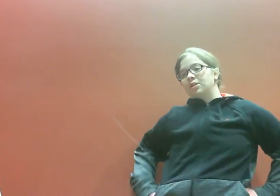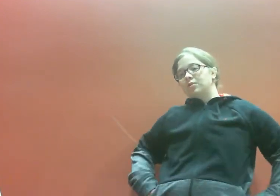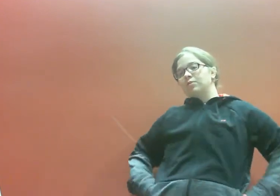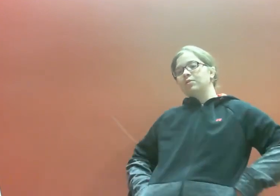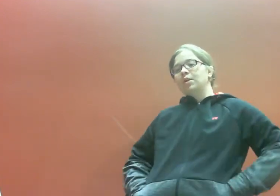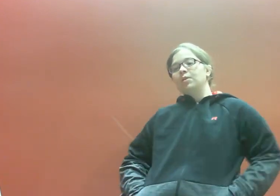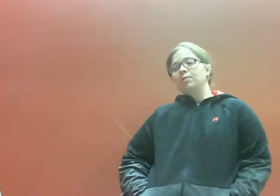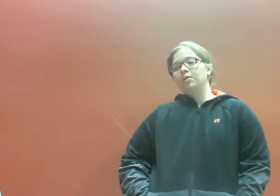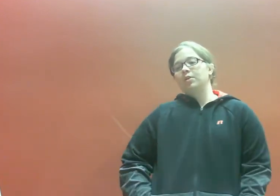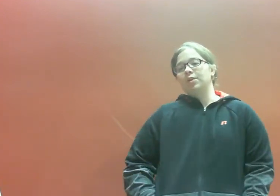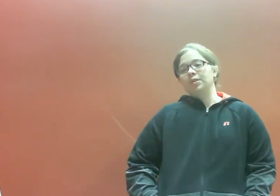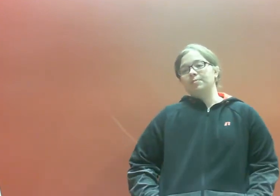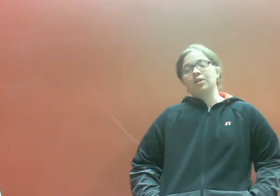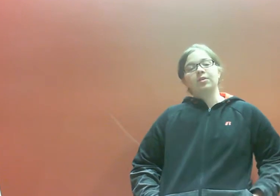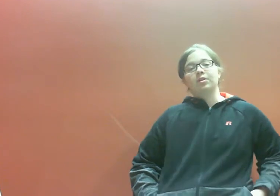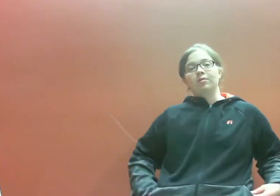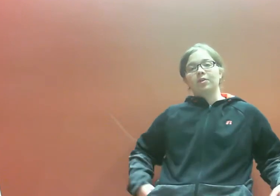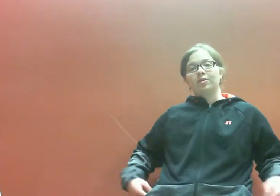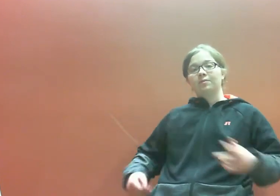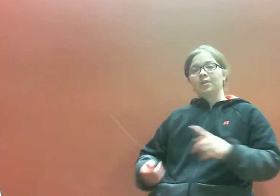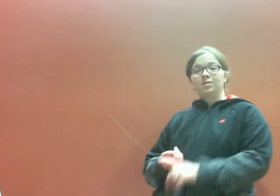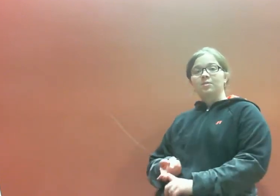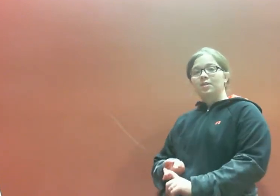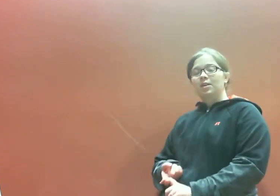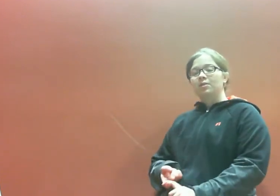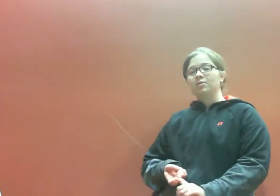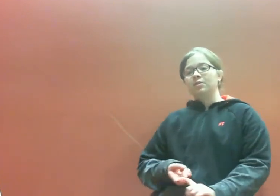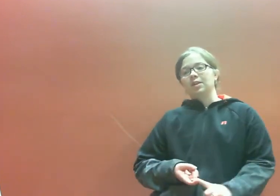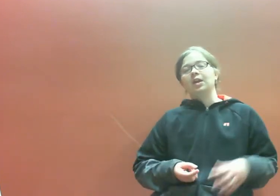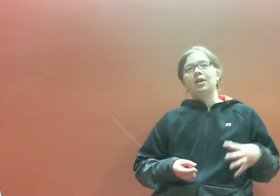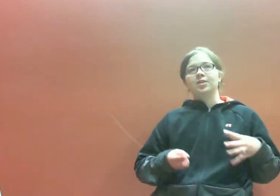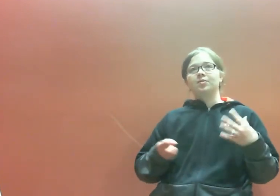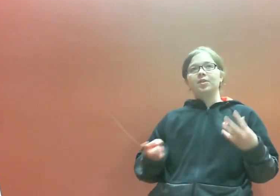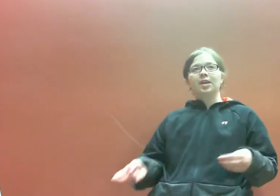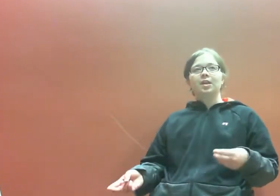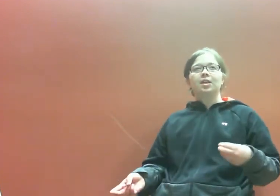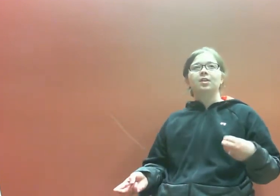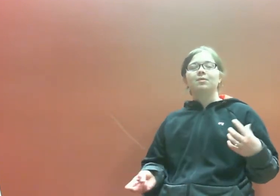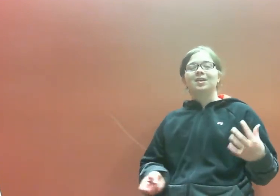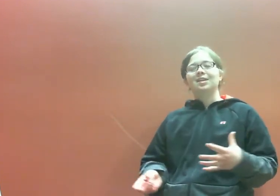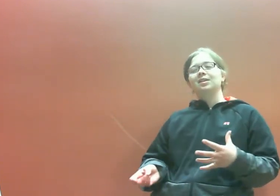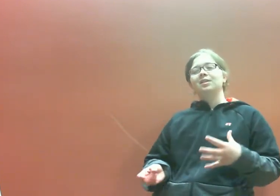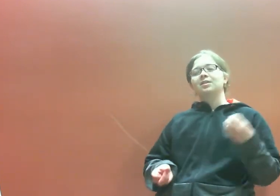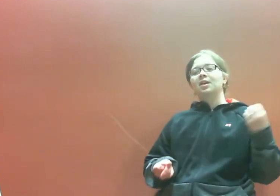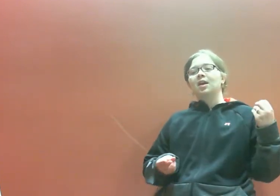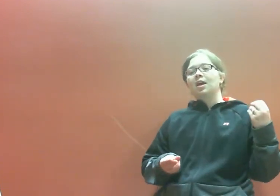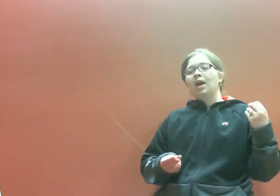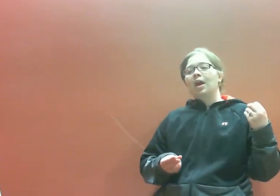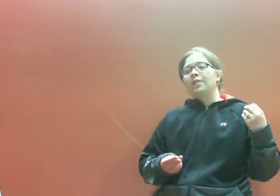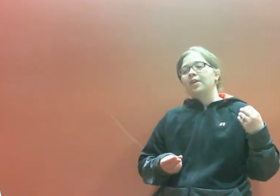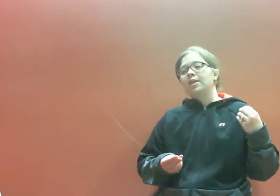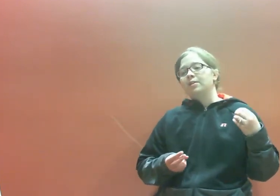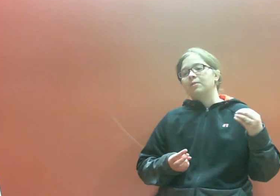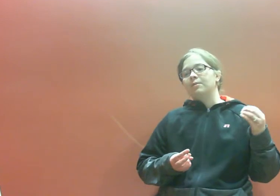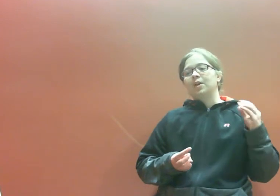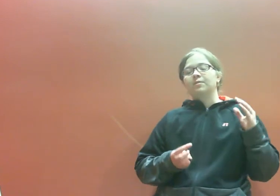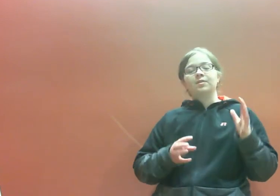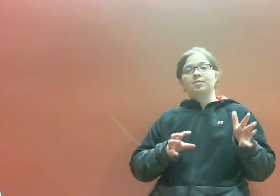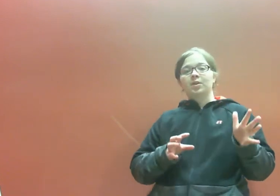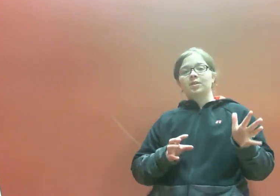2, we're going to be going over physical sound, like how it's created, what it is, and then the 5 different parts of the